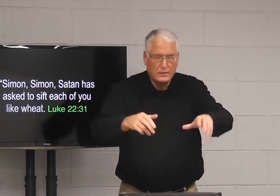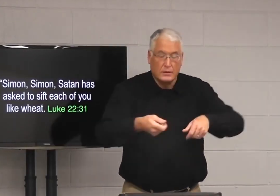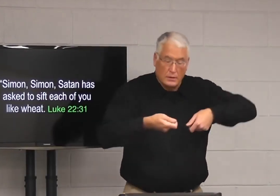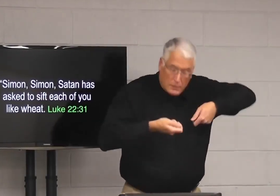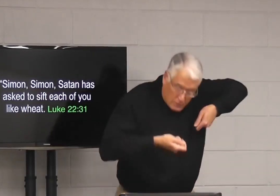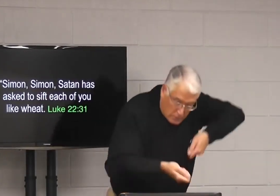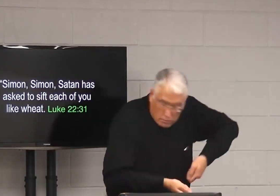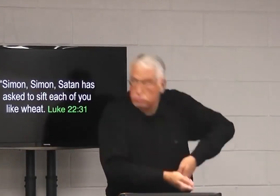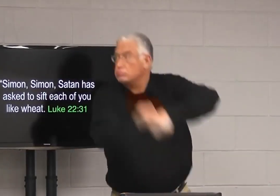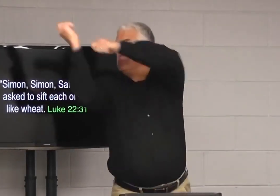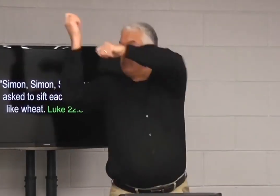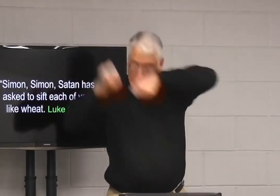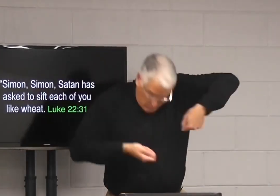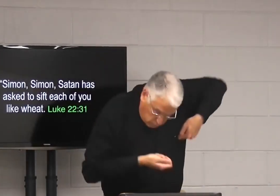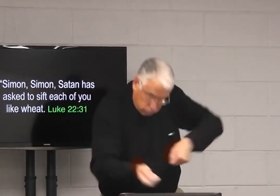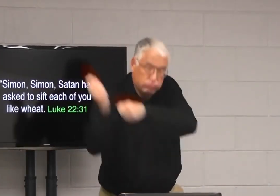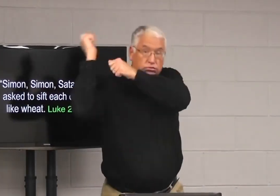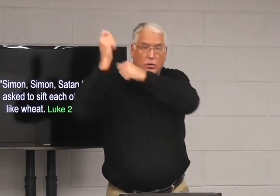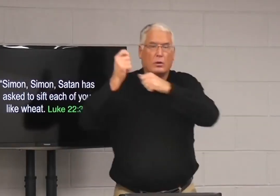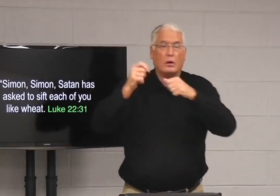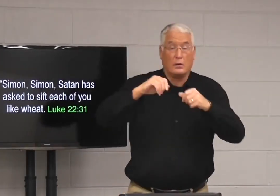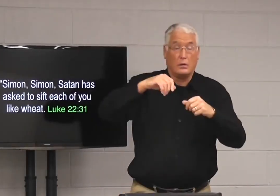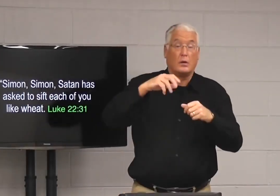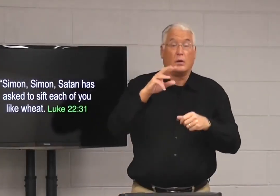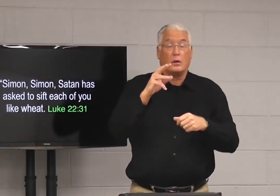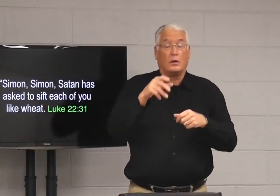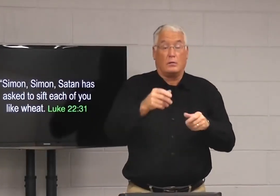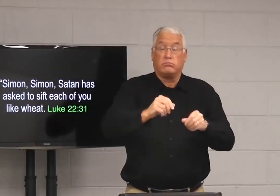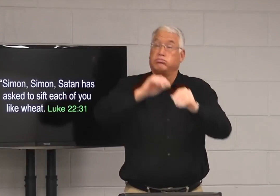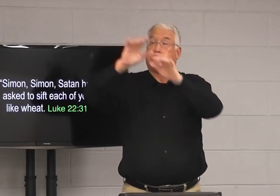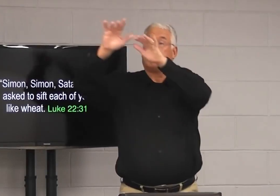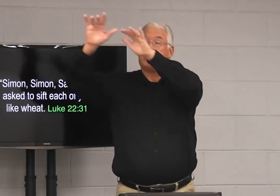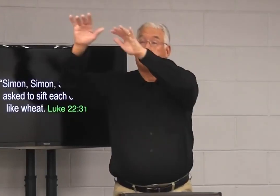wheat and you're sifting it.